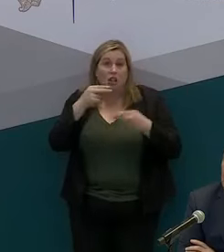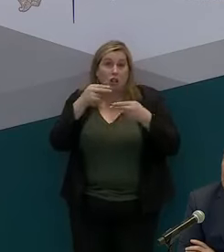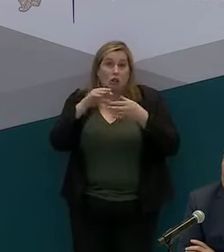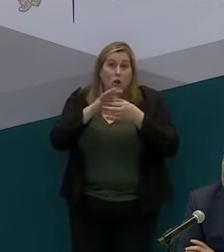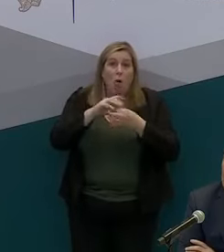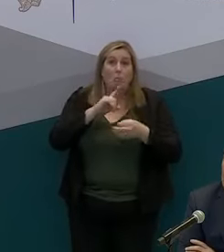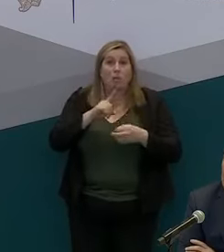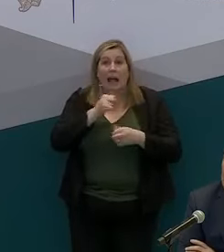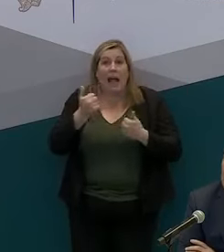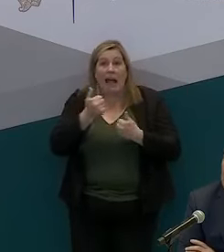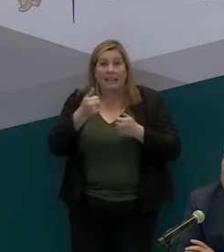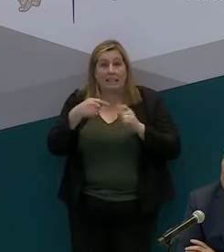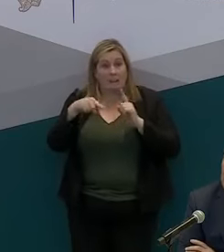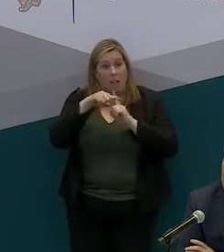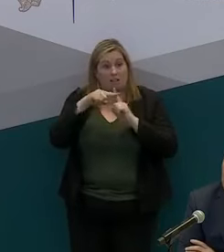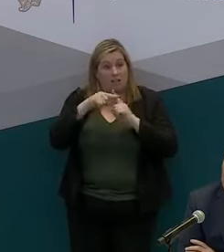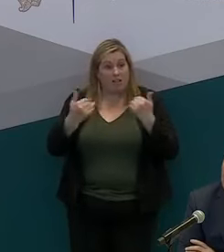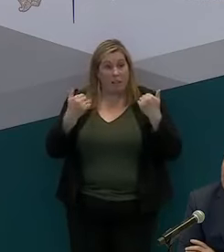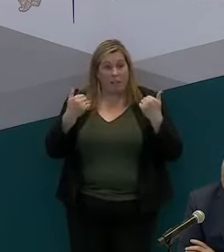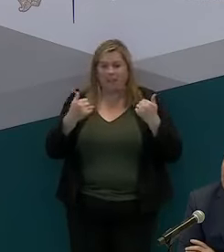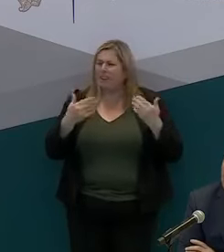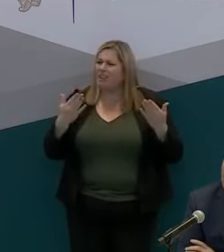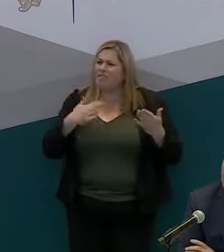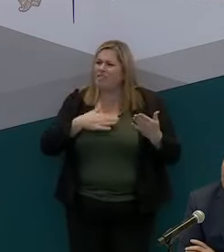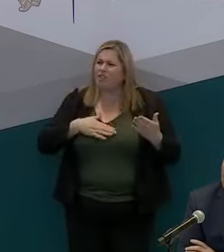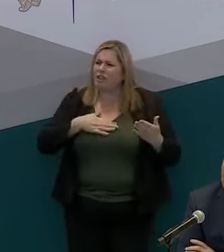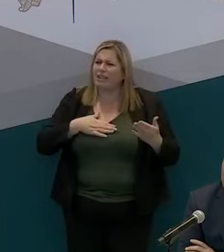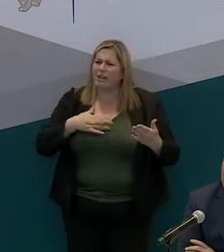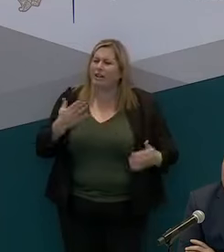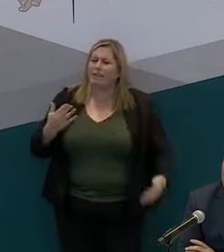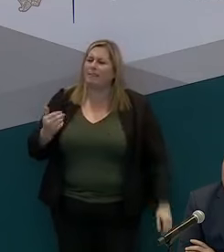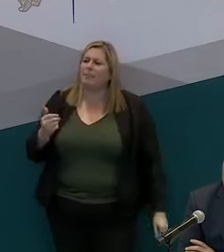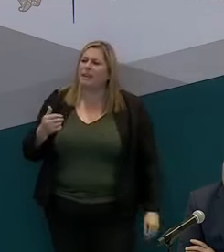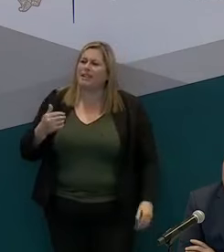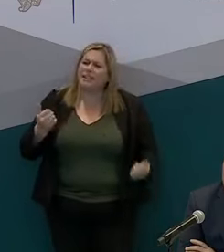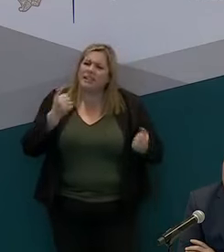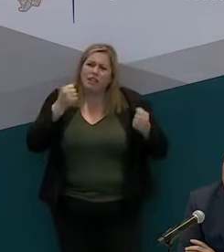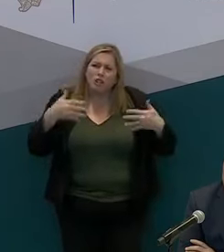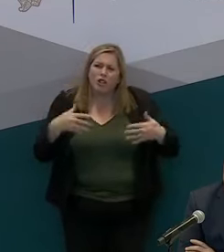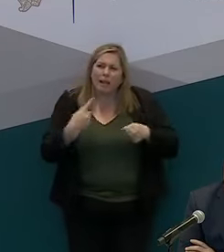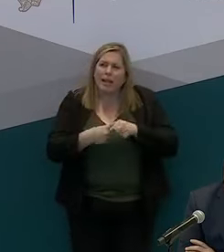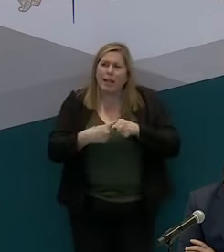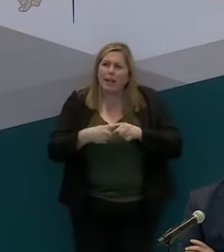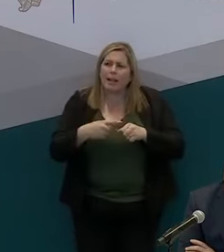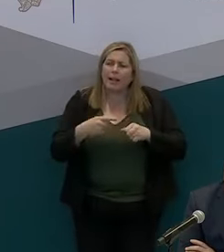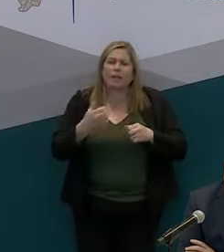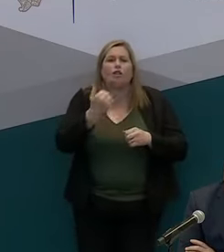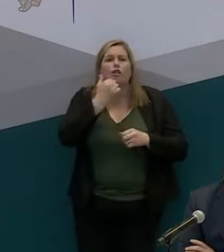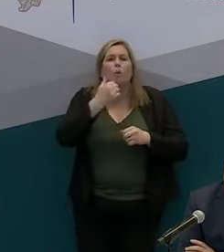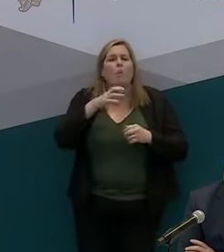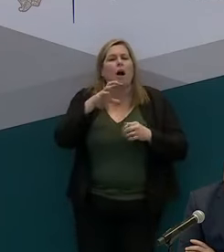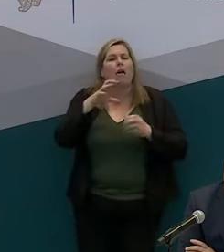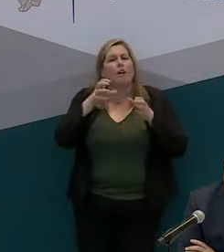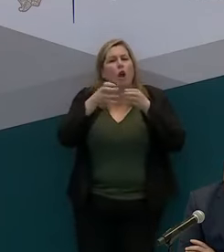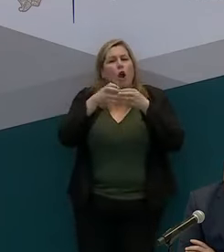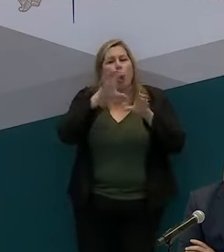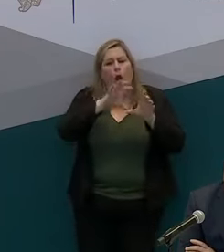arrested to an extent? Do you mind just giving me that data again? Sorry, okay, so the number of clusters that the HPSC